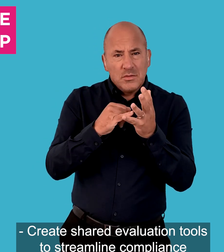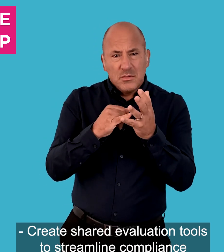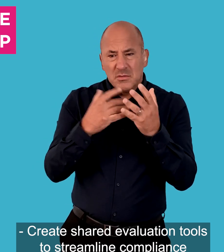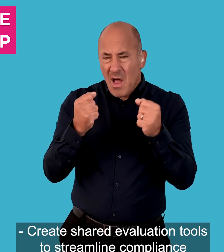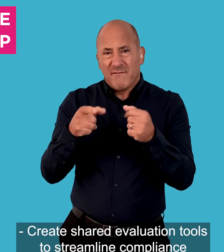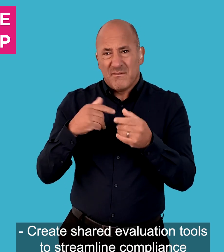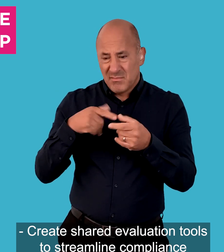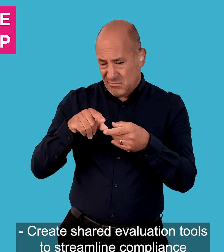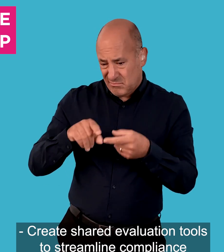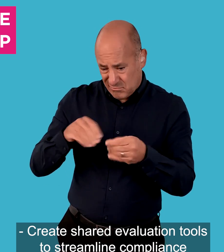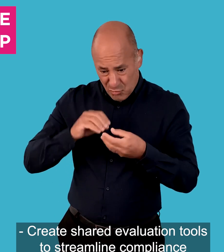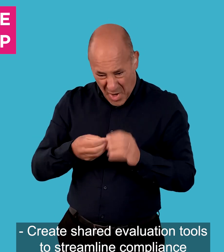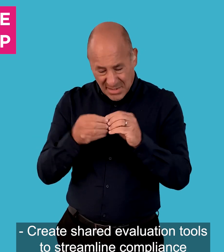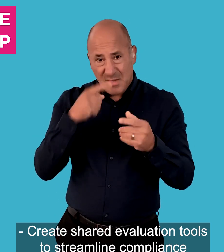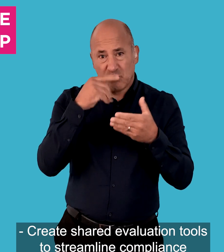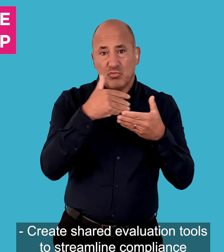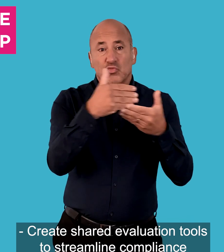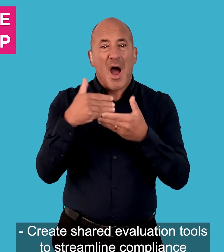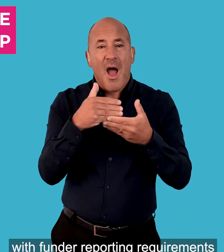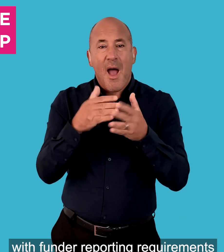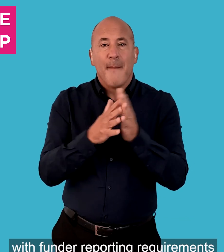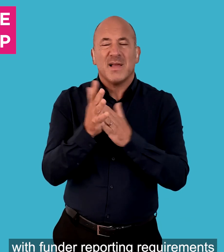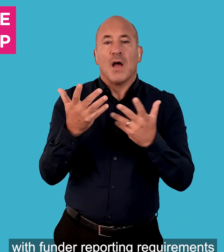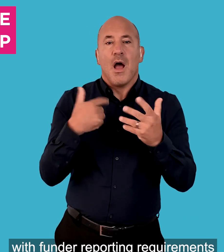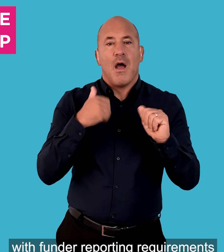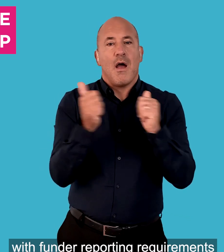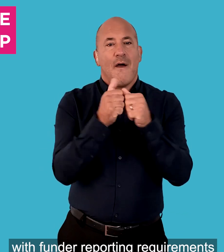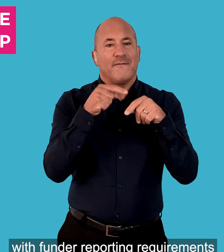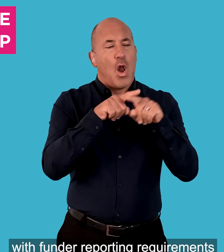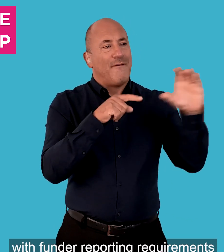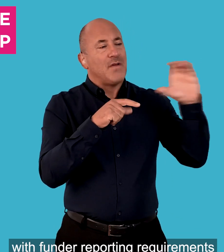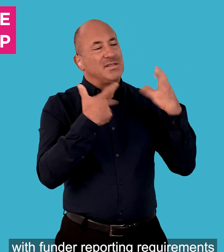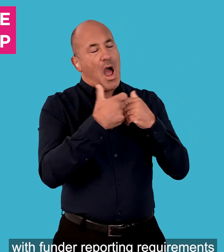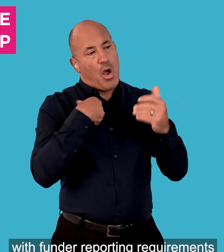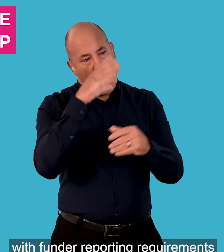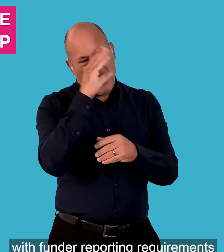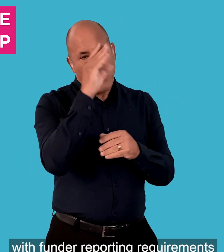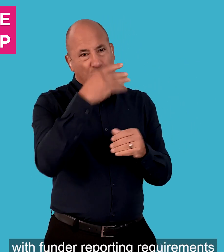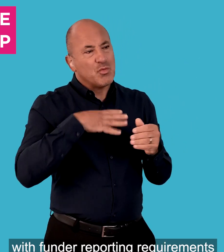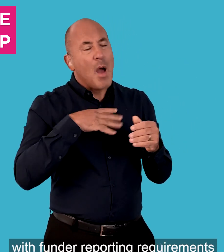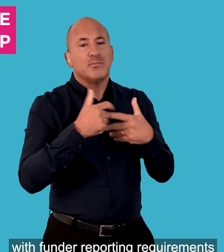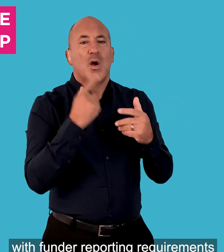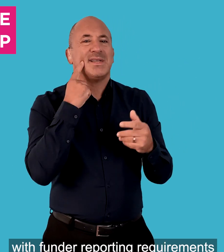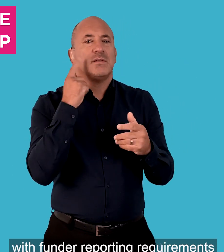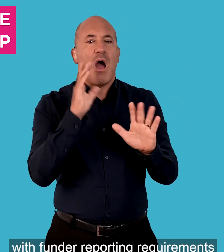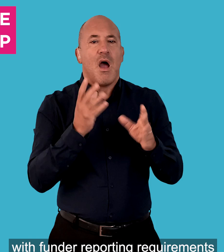Create shared evaluation tools to streamline compliance with funder reporting requirements.